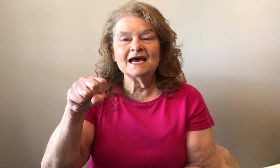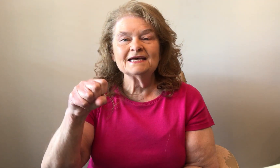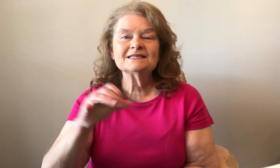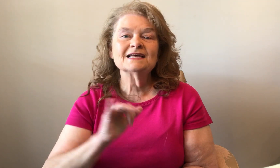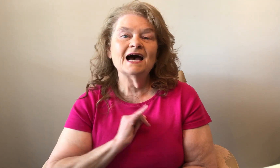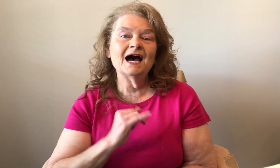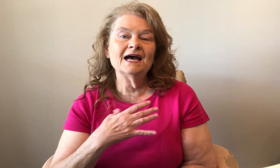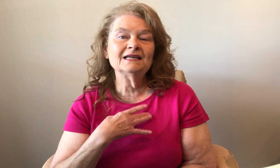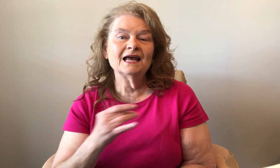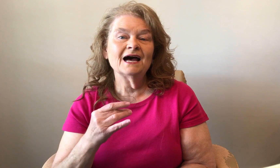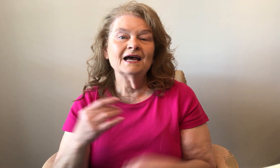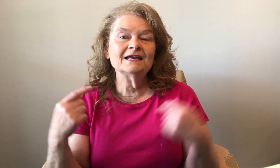Yes, I like